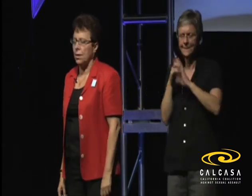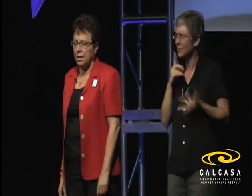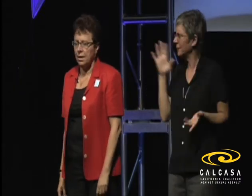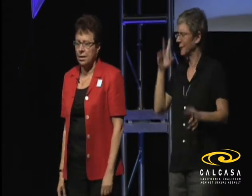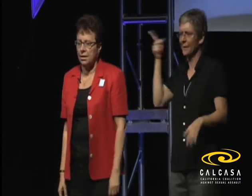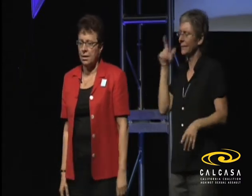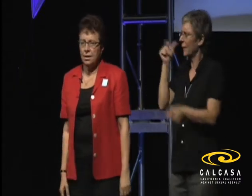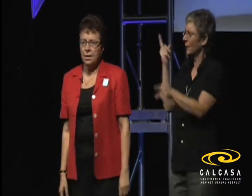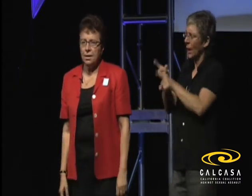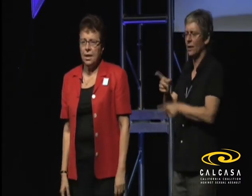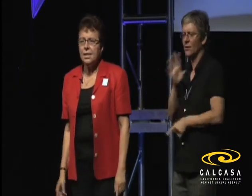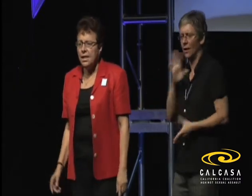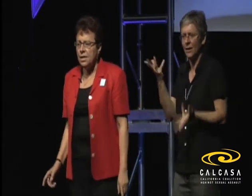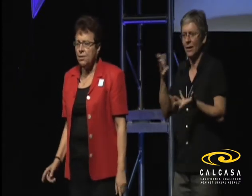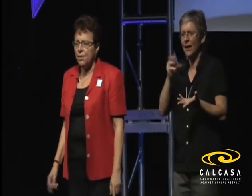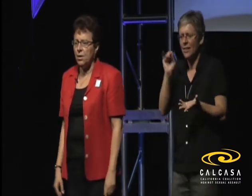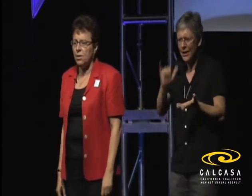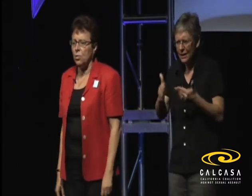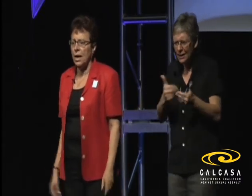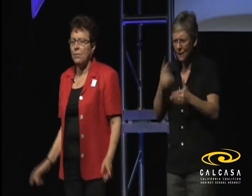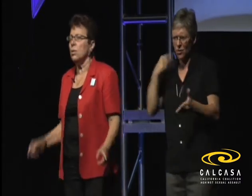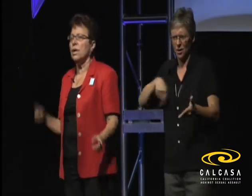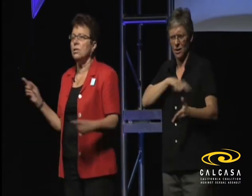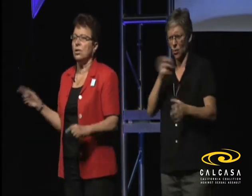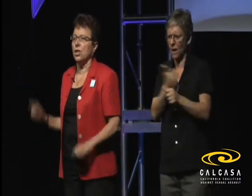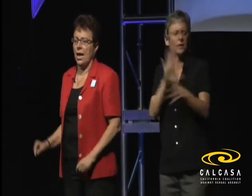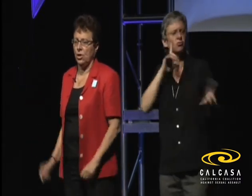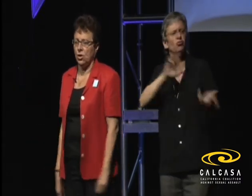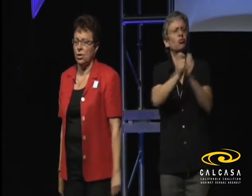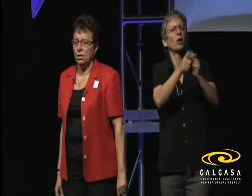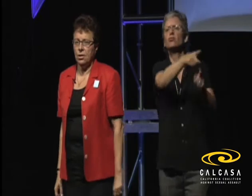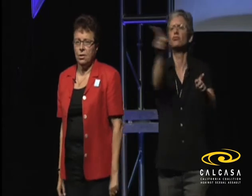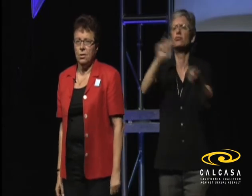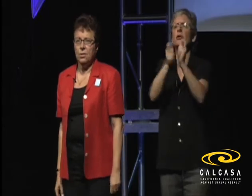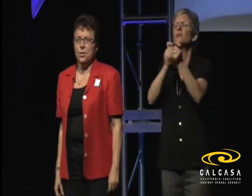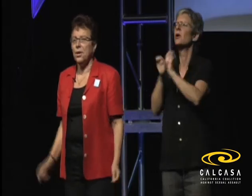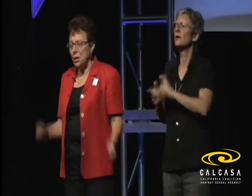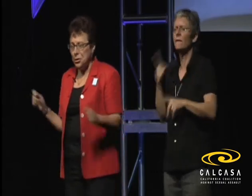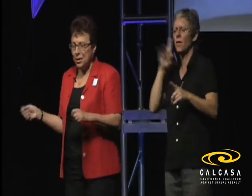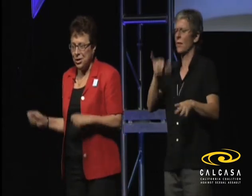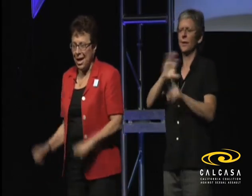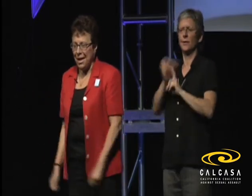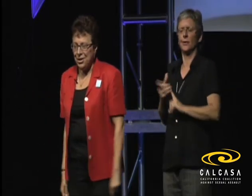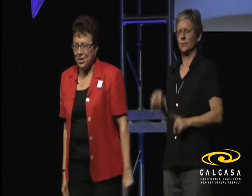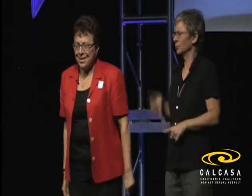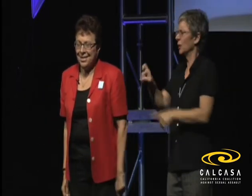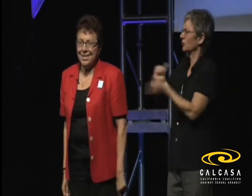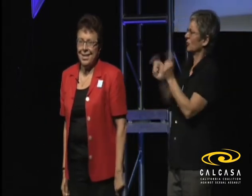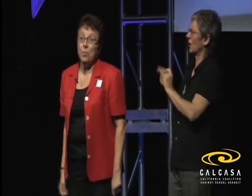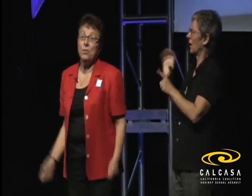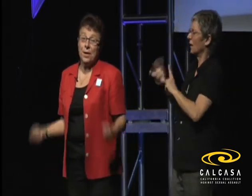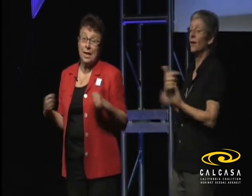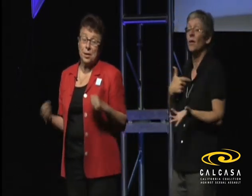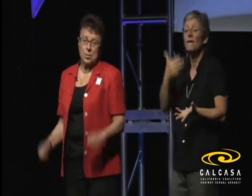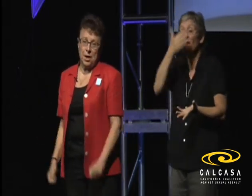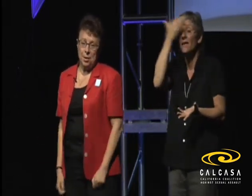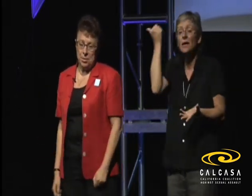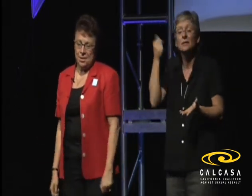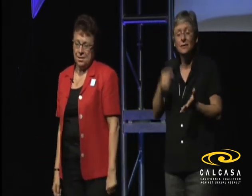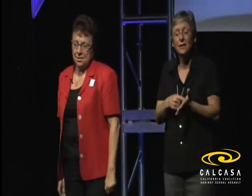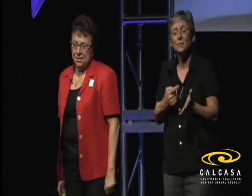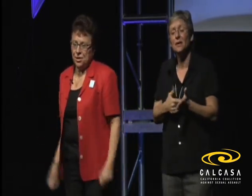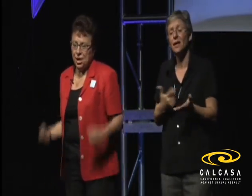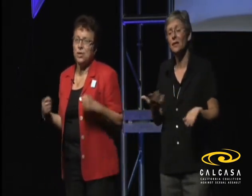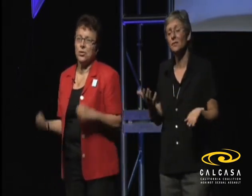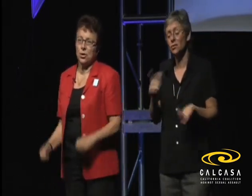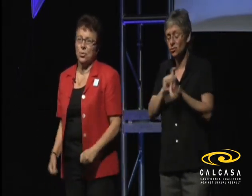political correctness. And it's easy for us to want everyone else to change, for the culture to change, and we forget